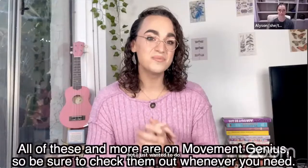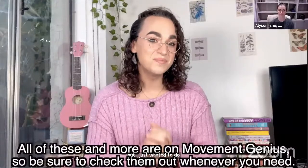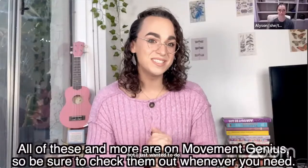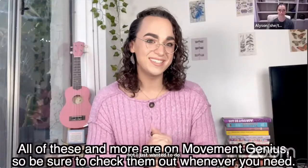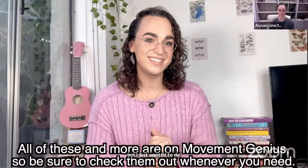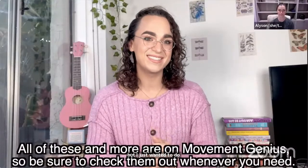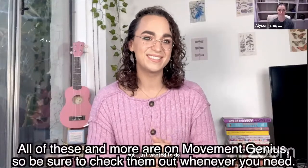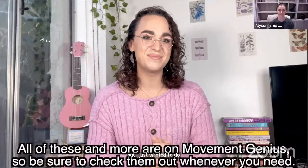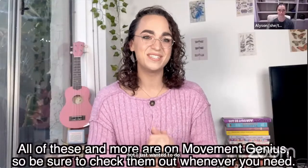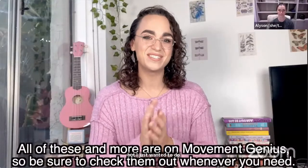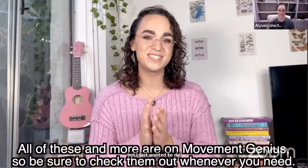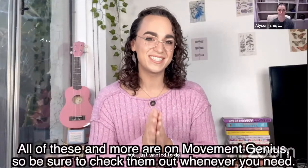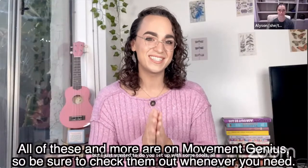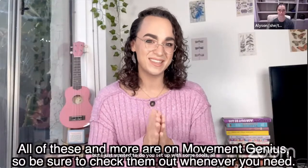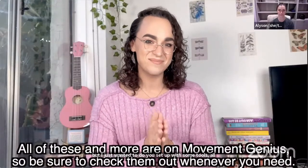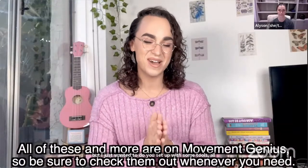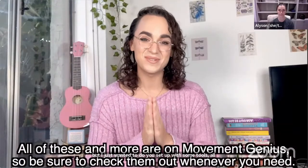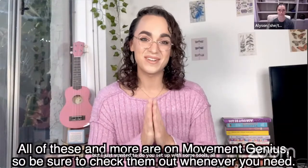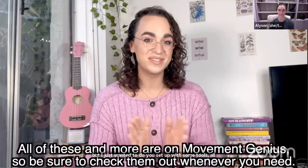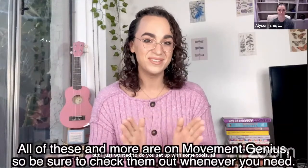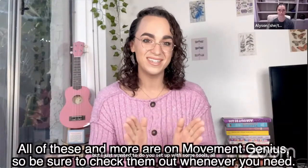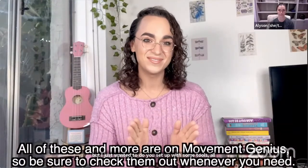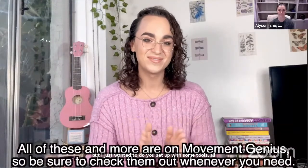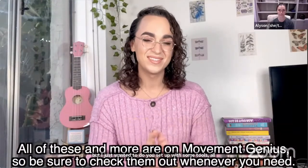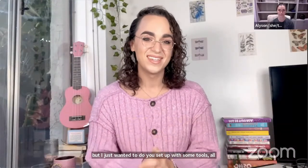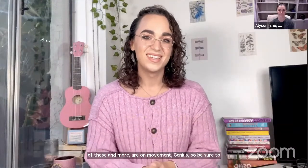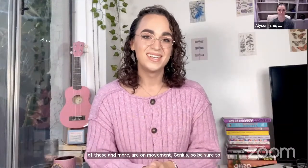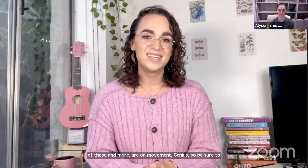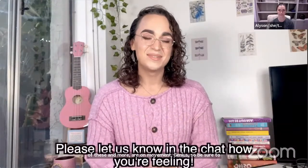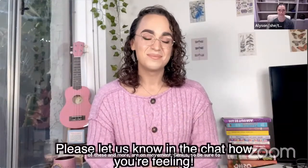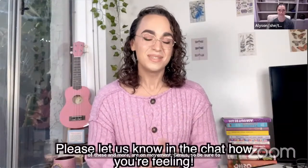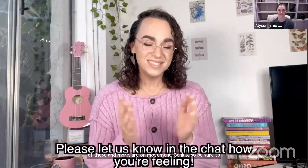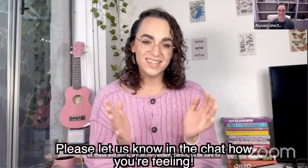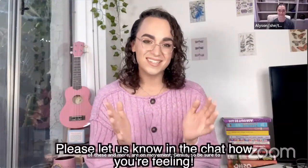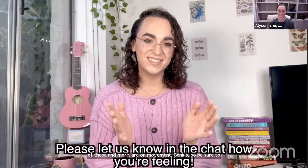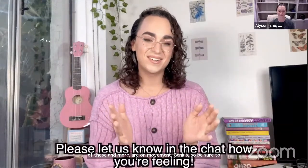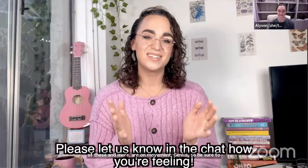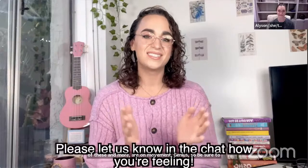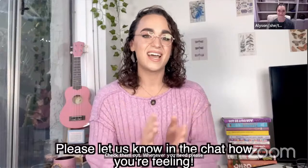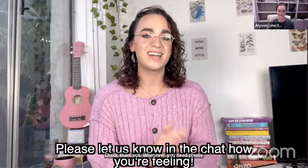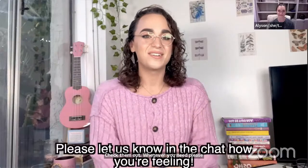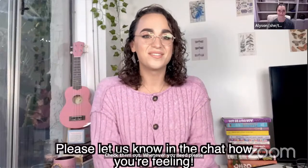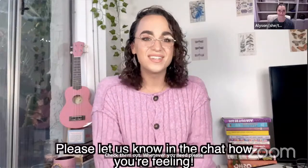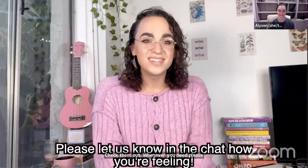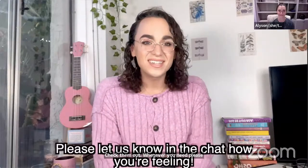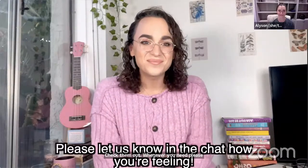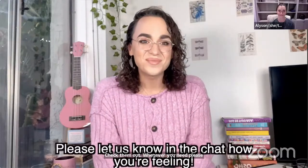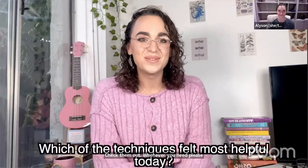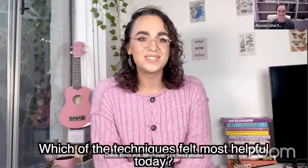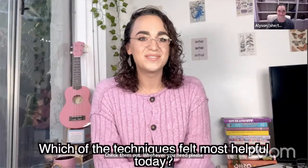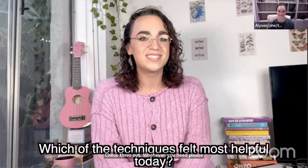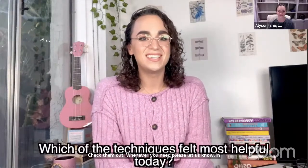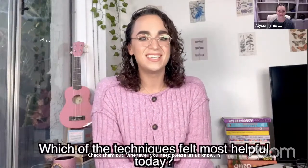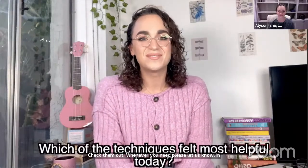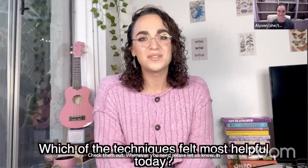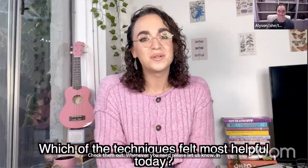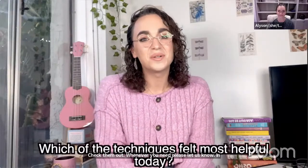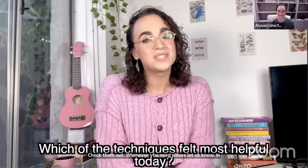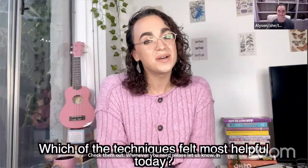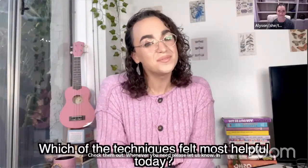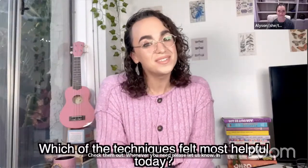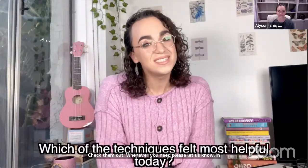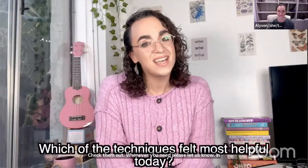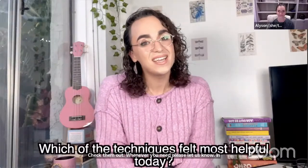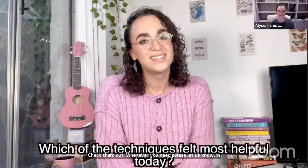on Movement Genius, so be sure to check them out whenever you need. Please let us know in the chat how you're feeling, which of the techniques felt